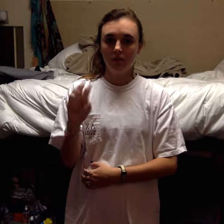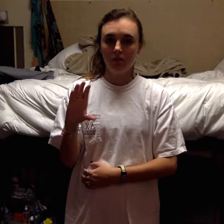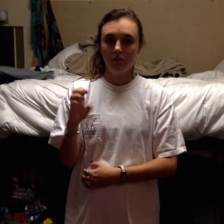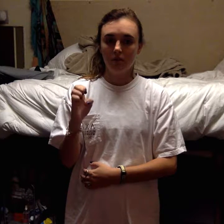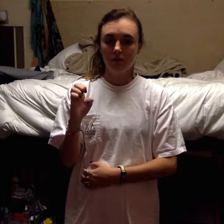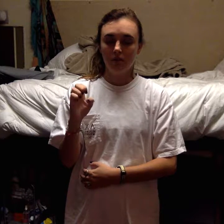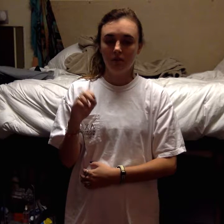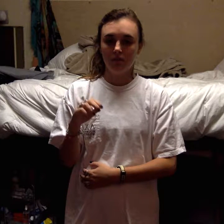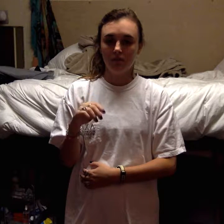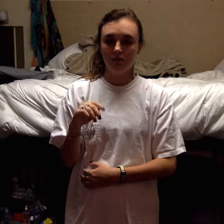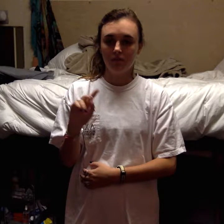they